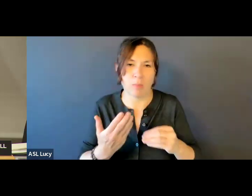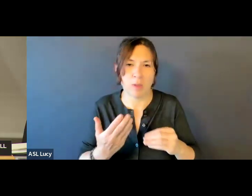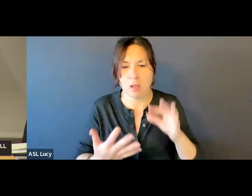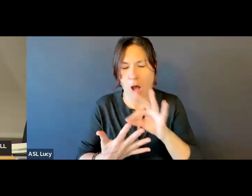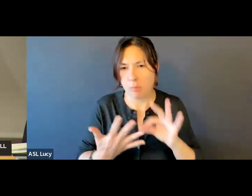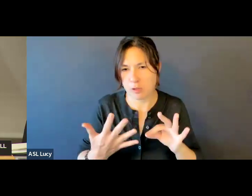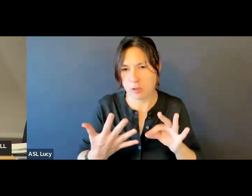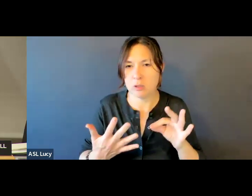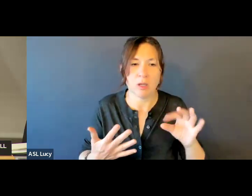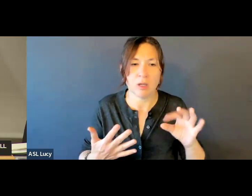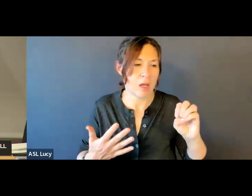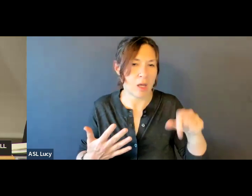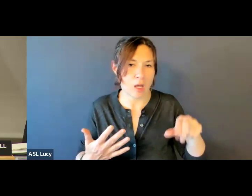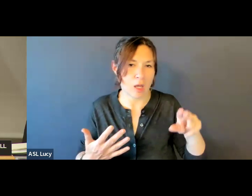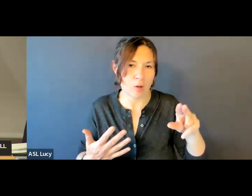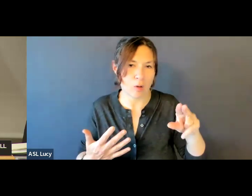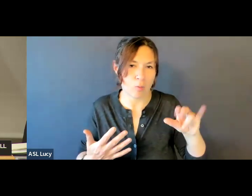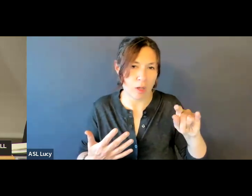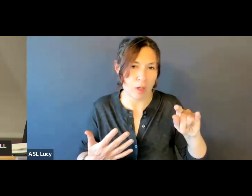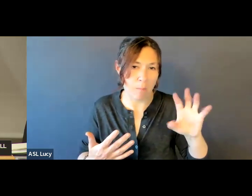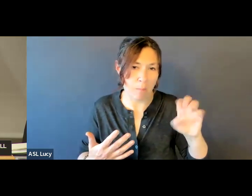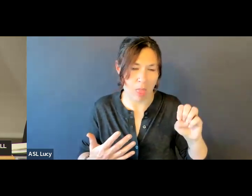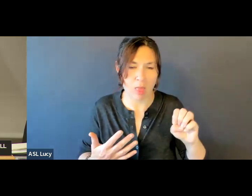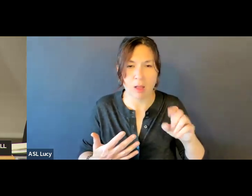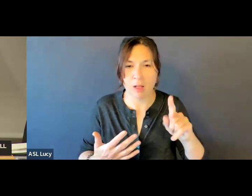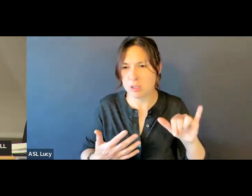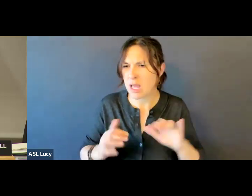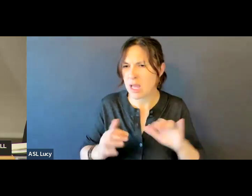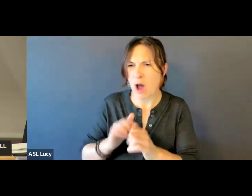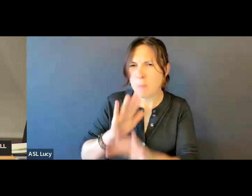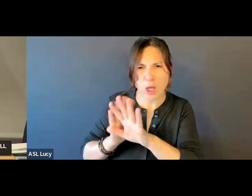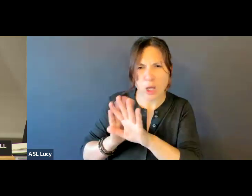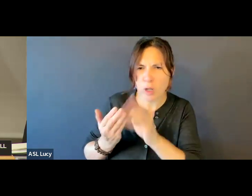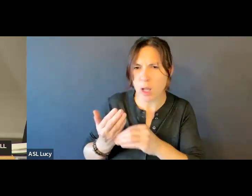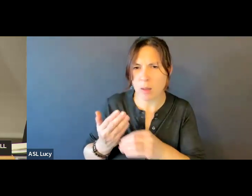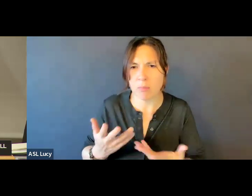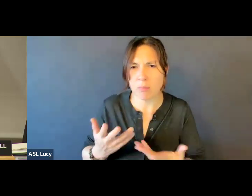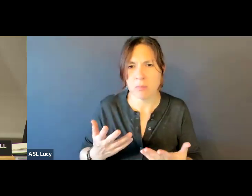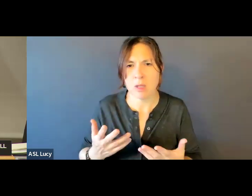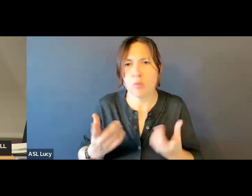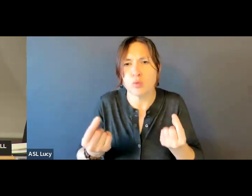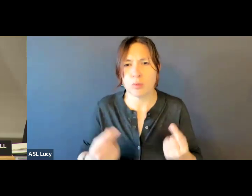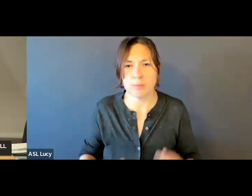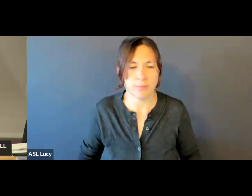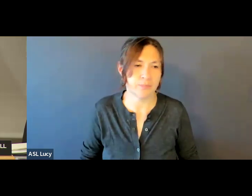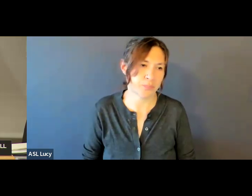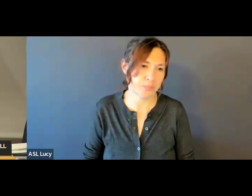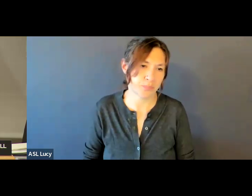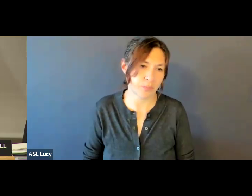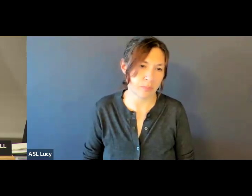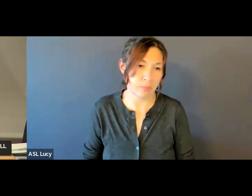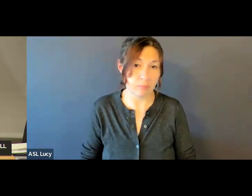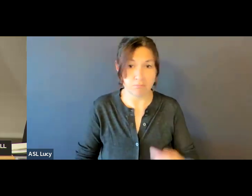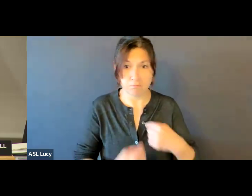options for equitable literacy, kind of how you chose which ones you did and how far you're into it and how you feel they're working. I didn't